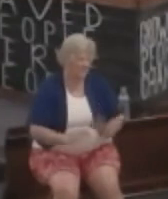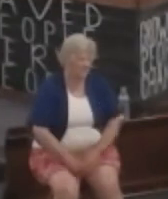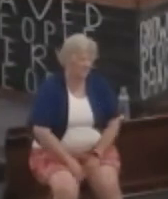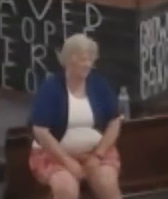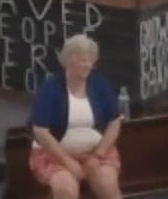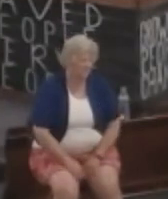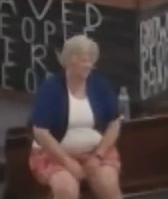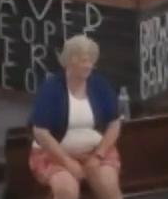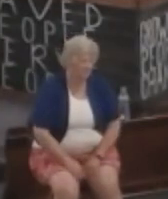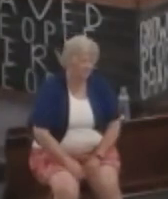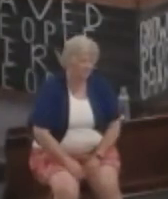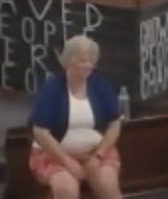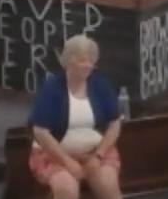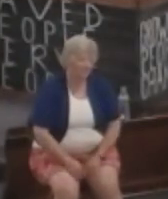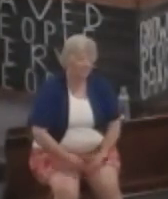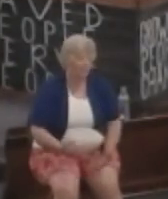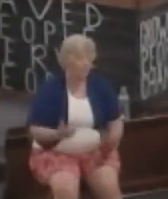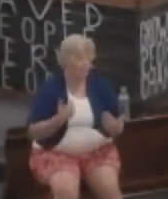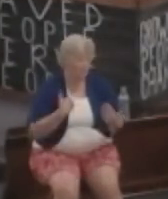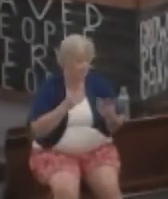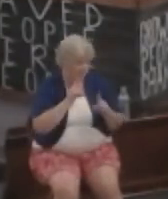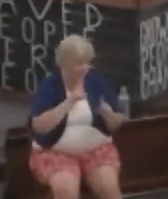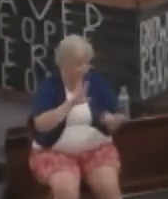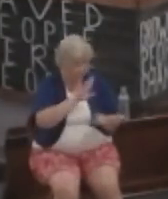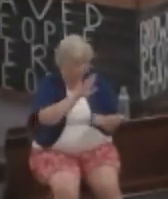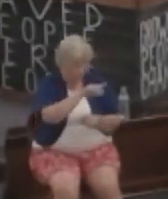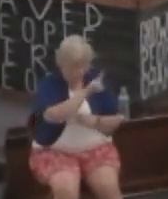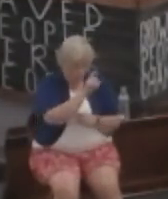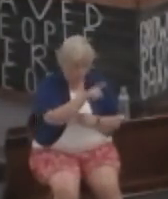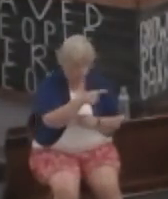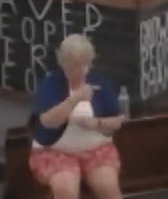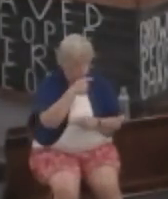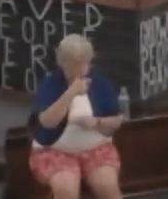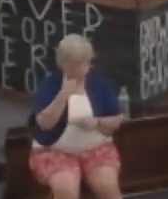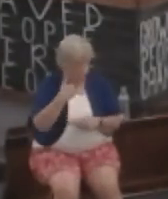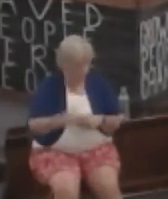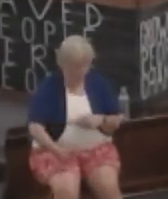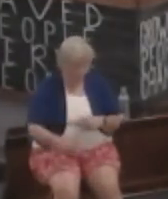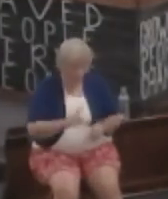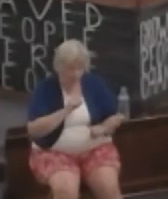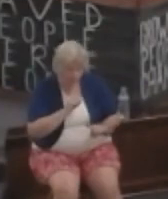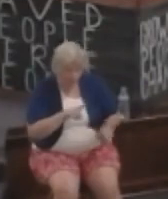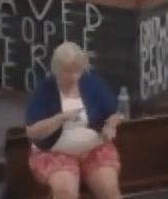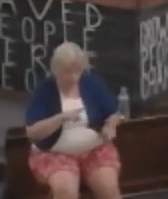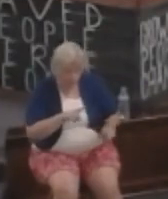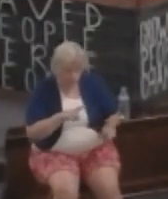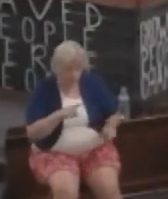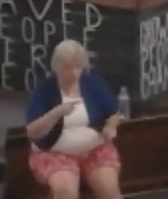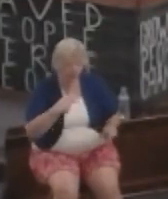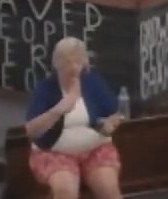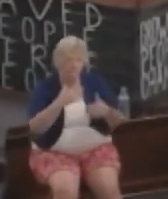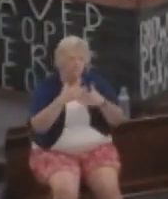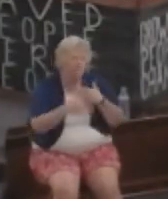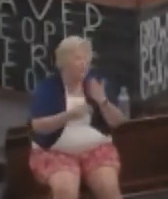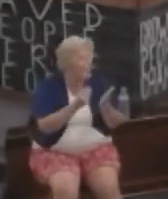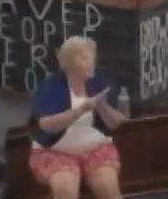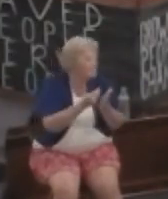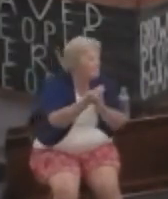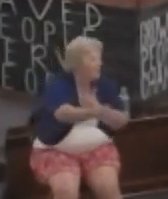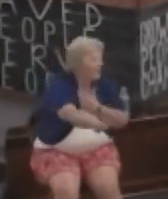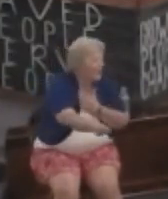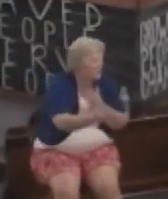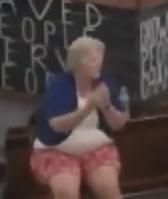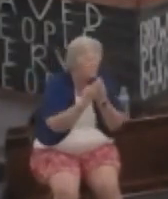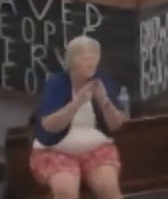The series is about answering the question, who am I? The answer is, I am a blood-bought,